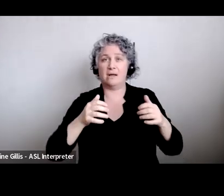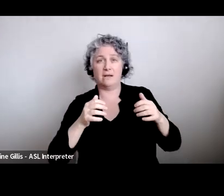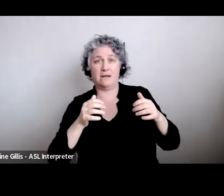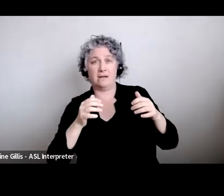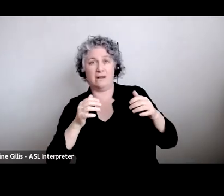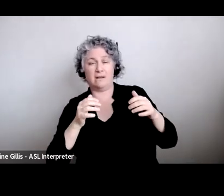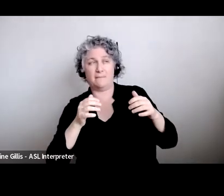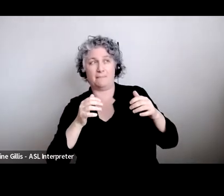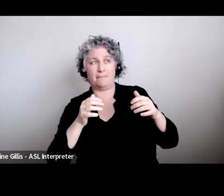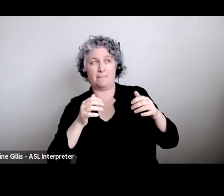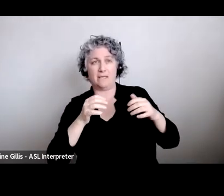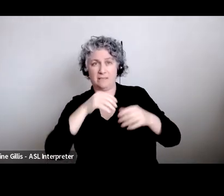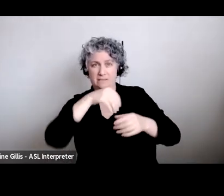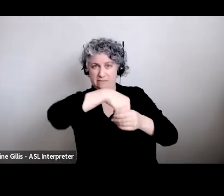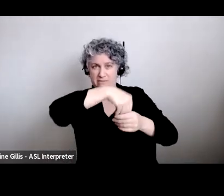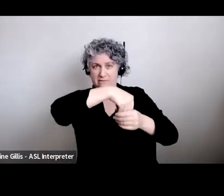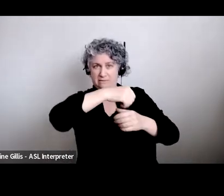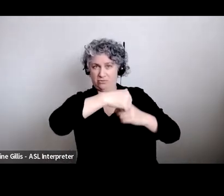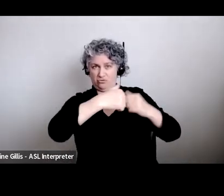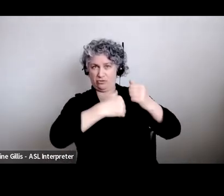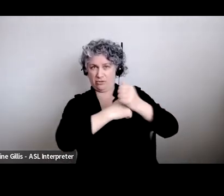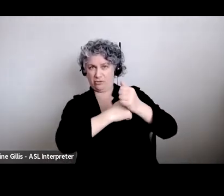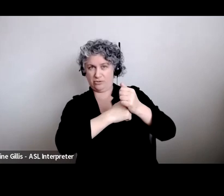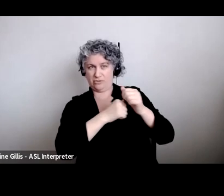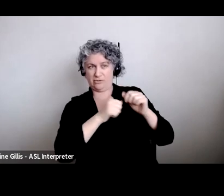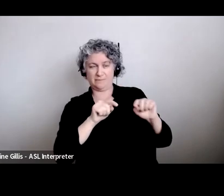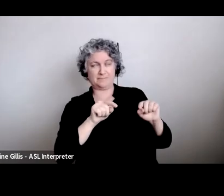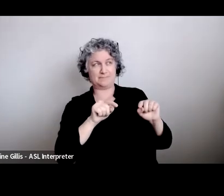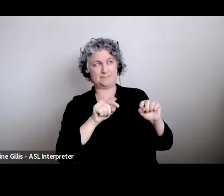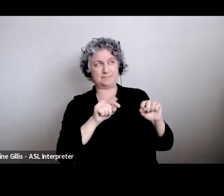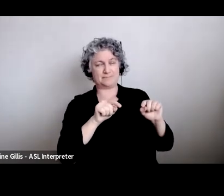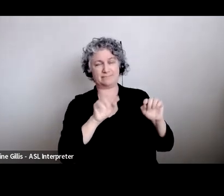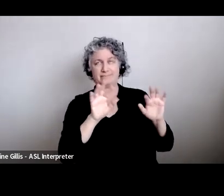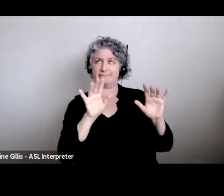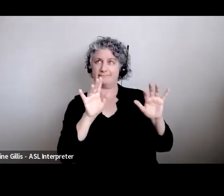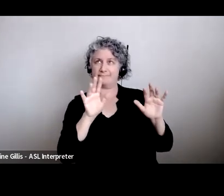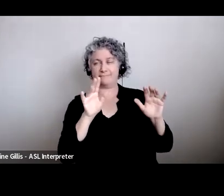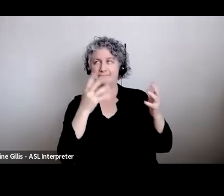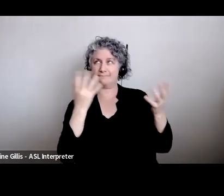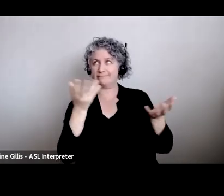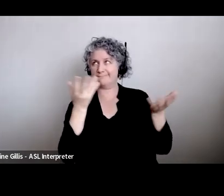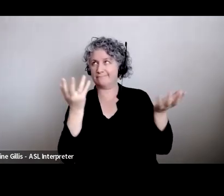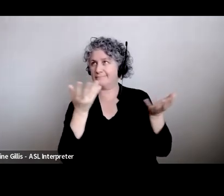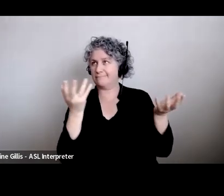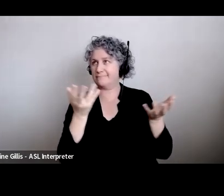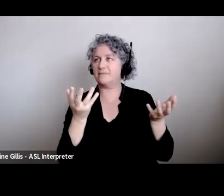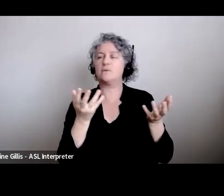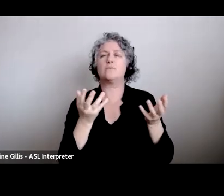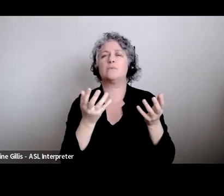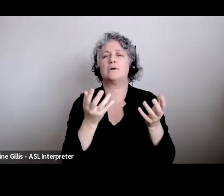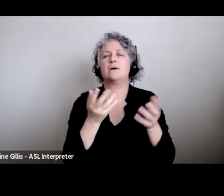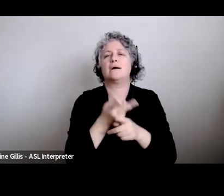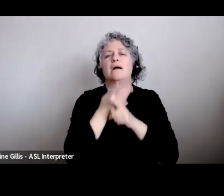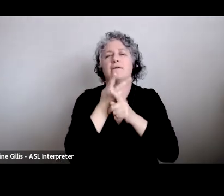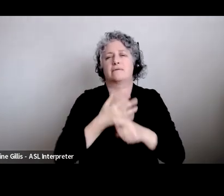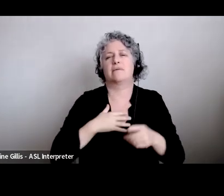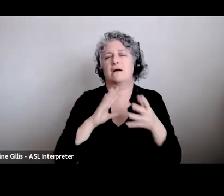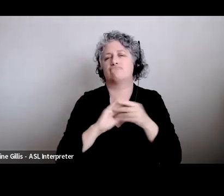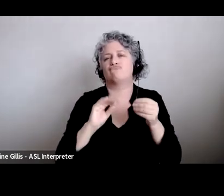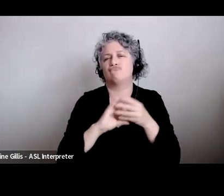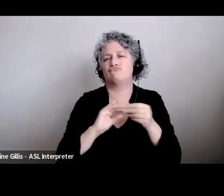infrastructure that can use a little bit of, we'll say, a little massaging, if not